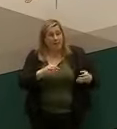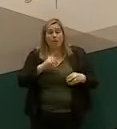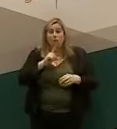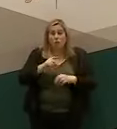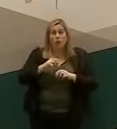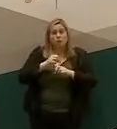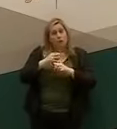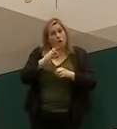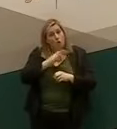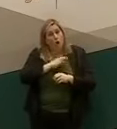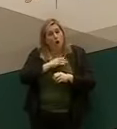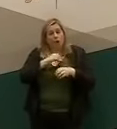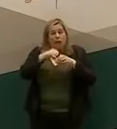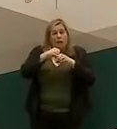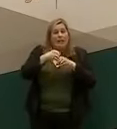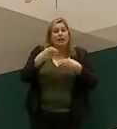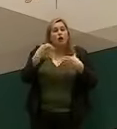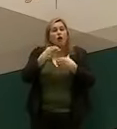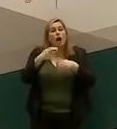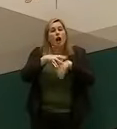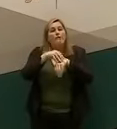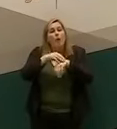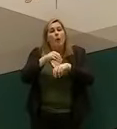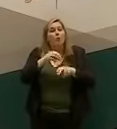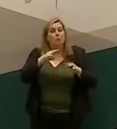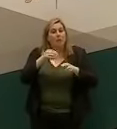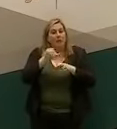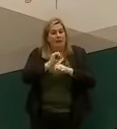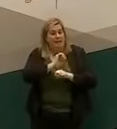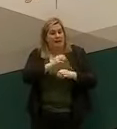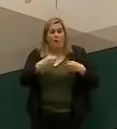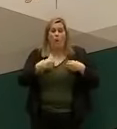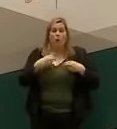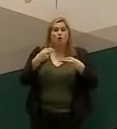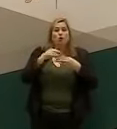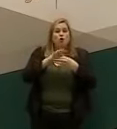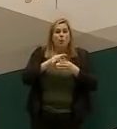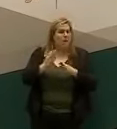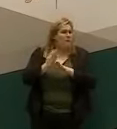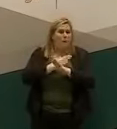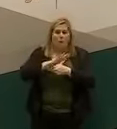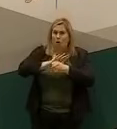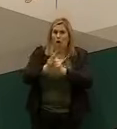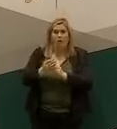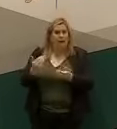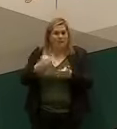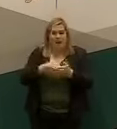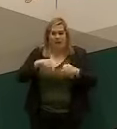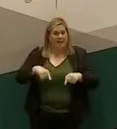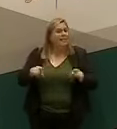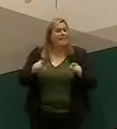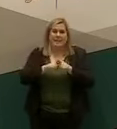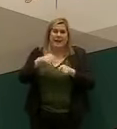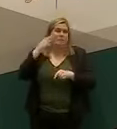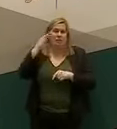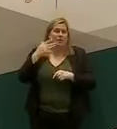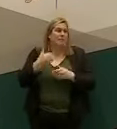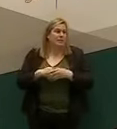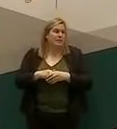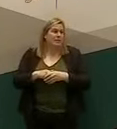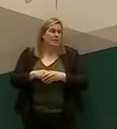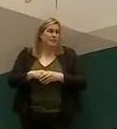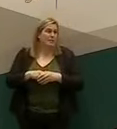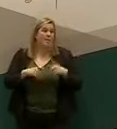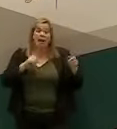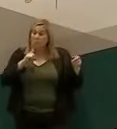older people in residential care settings prevailed before COVID-19 ever came to our shores. The same principles apply now. Certainly a possibility, though,